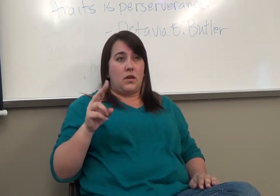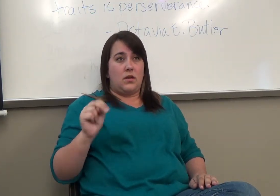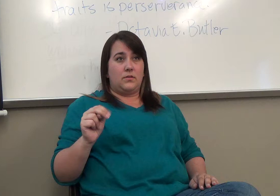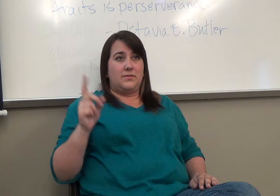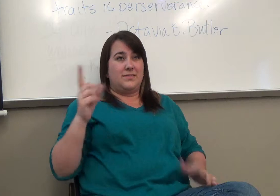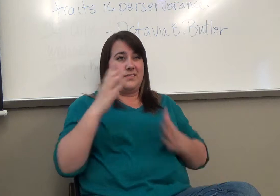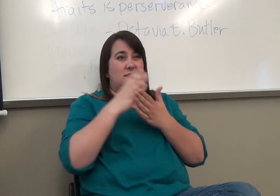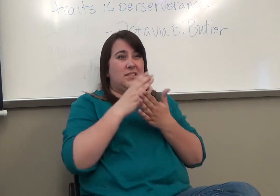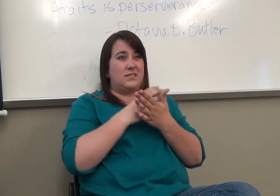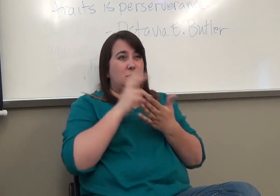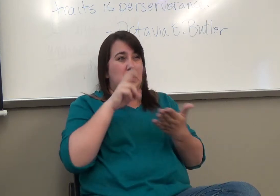at.